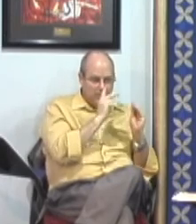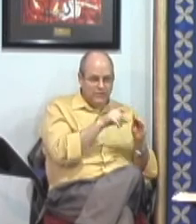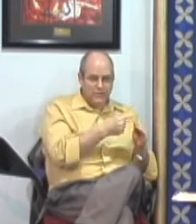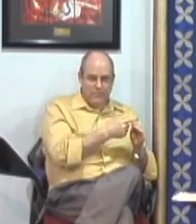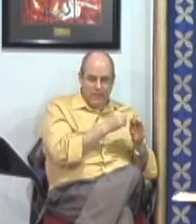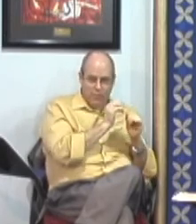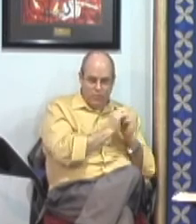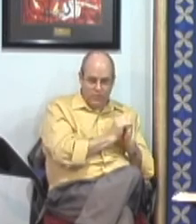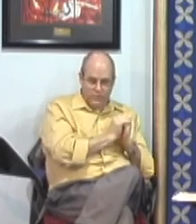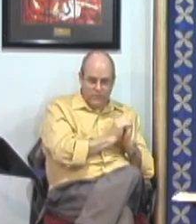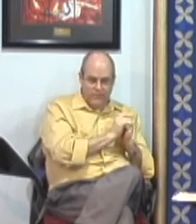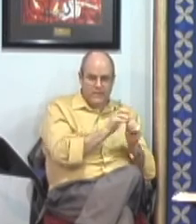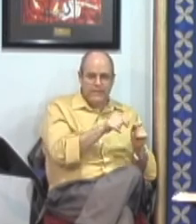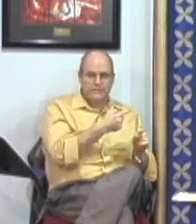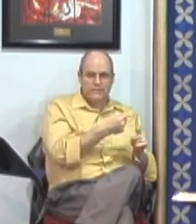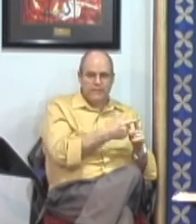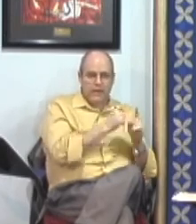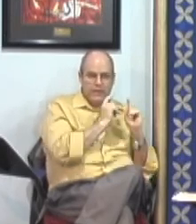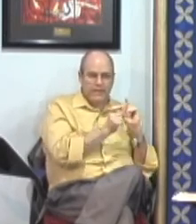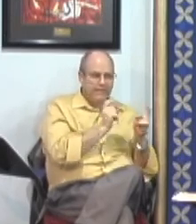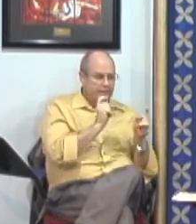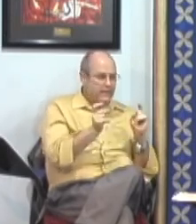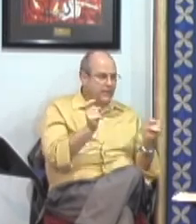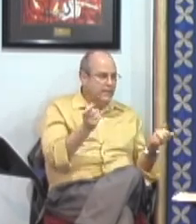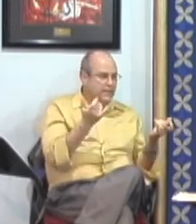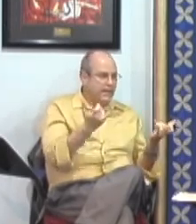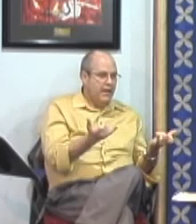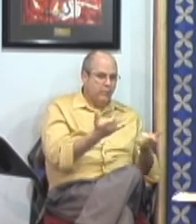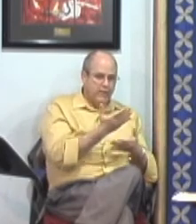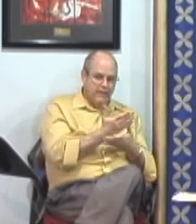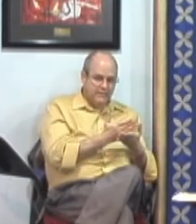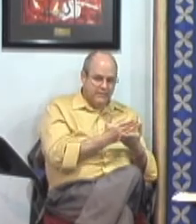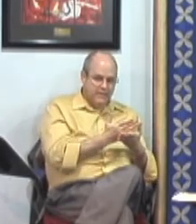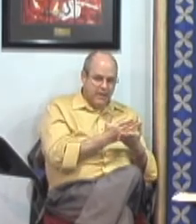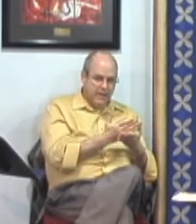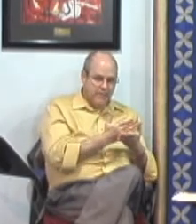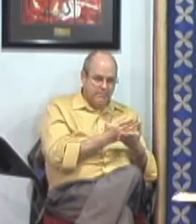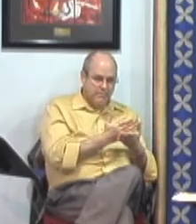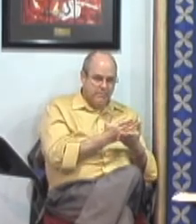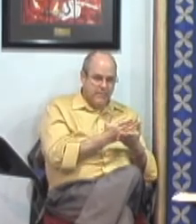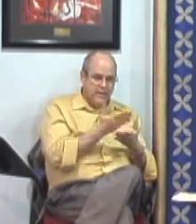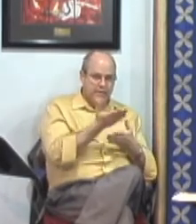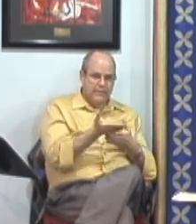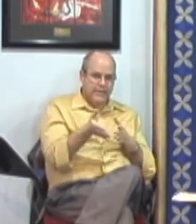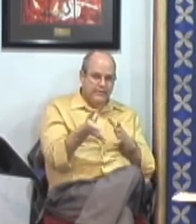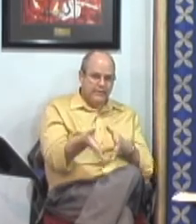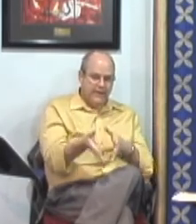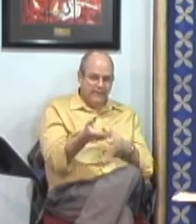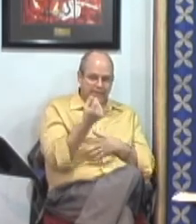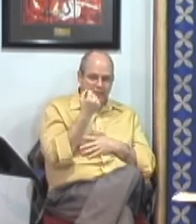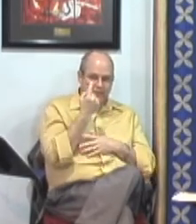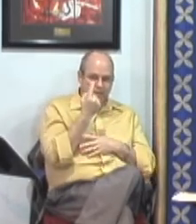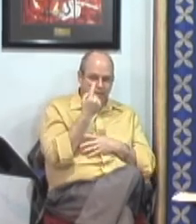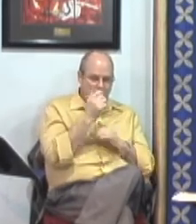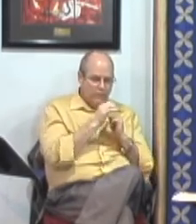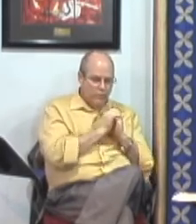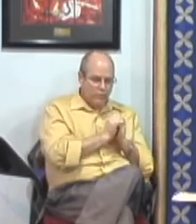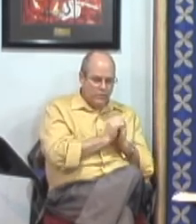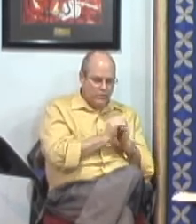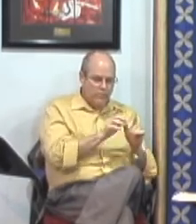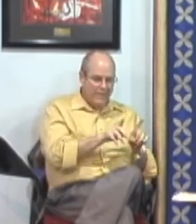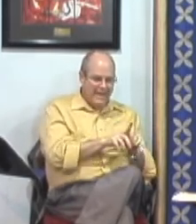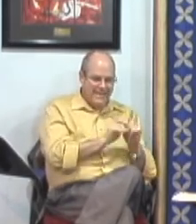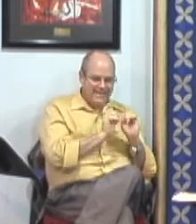worship, it's about giving. Now, we do have some vestiges of this understanding of worship